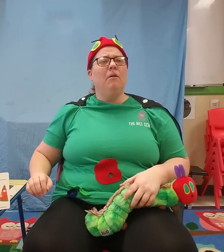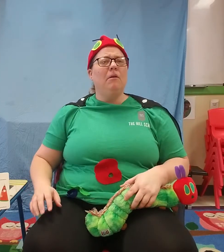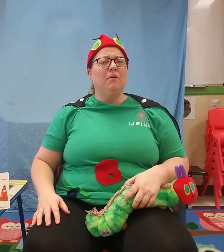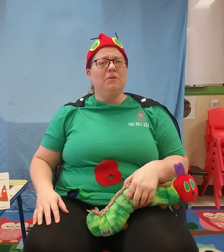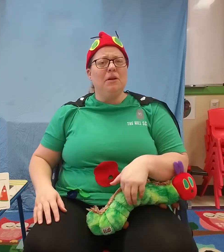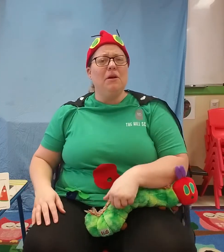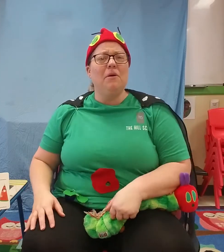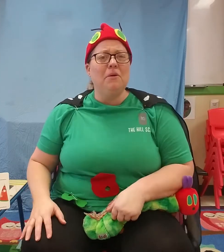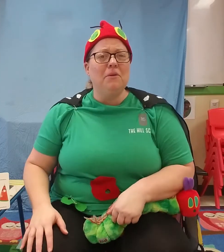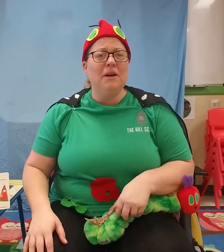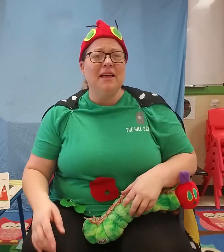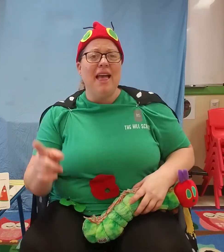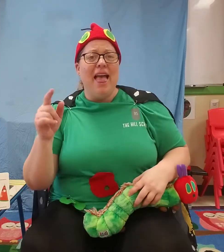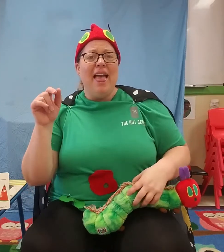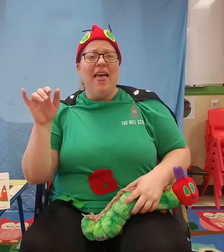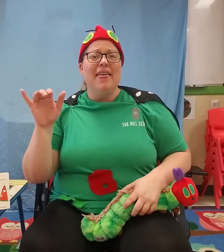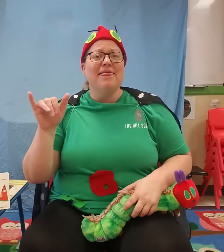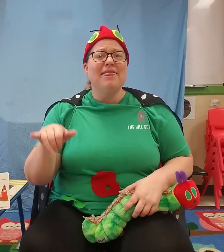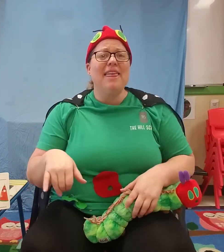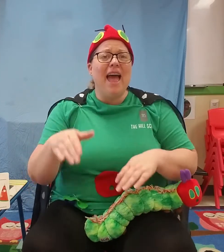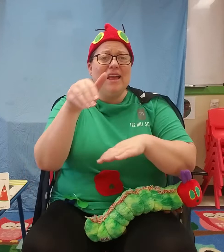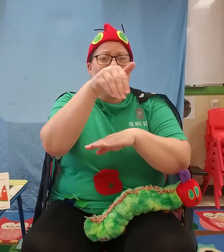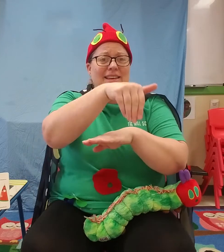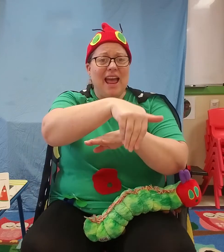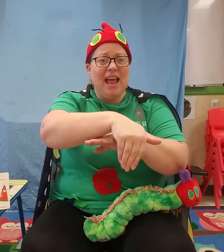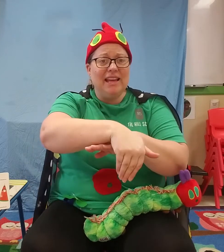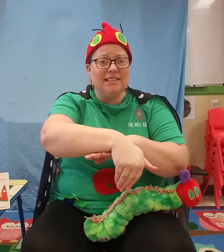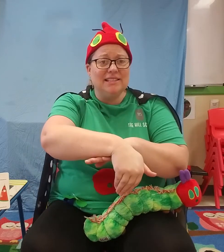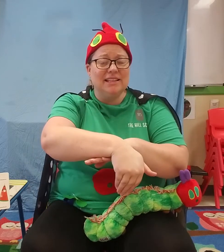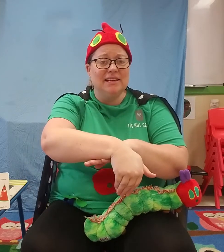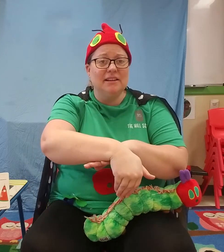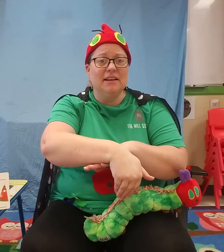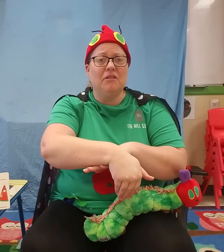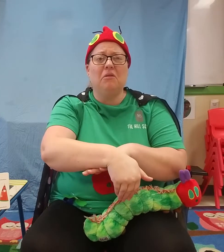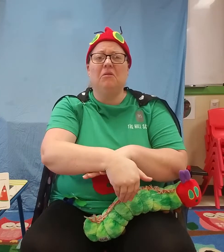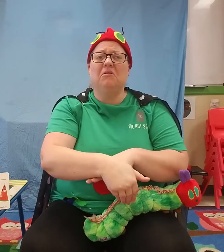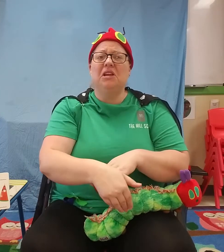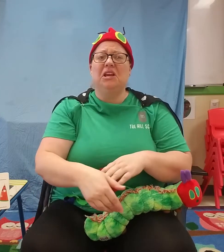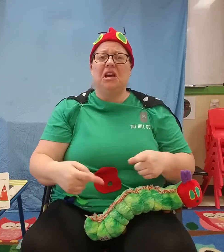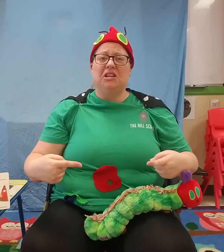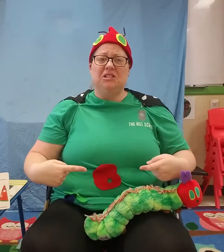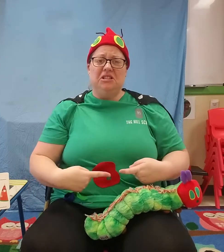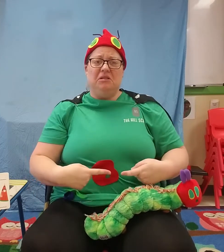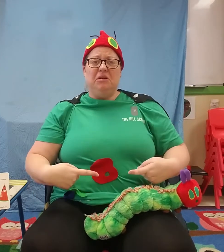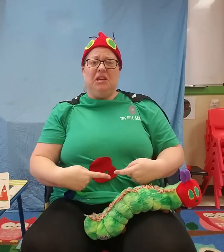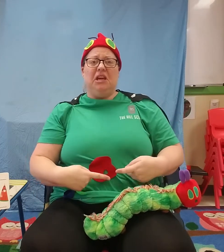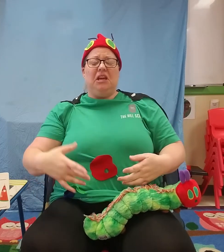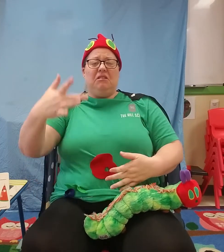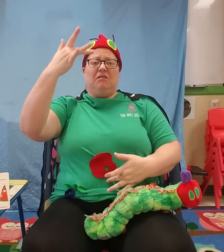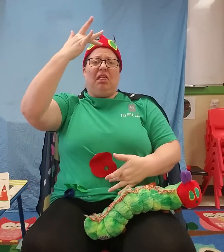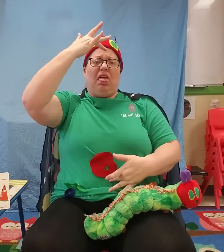Oh no! That night, oh, he got a tummy ache.